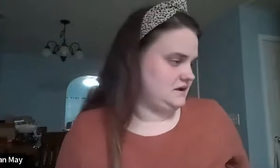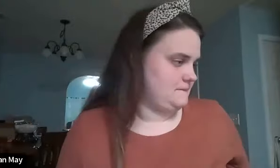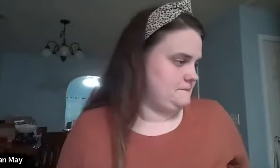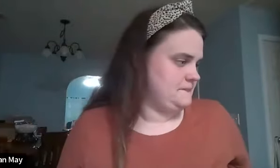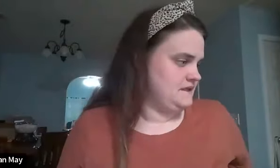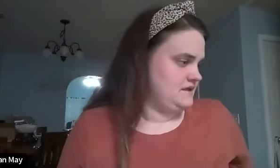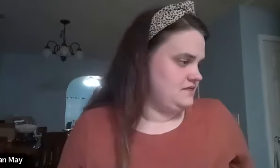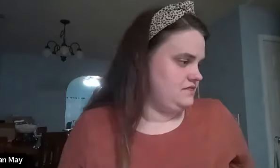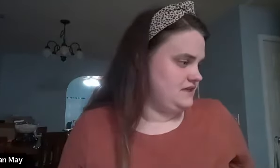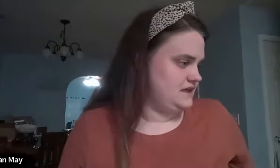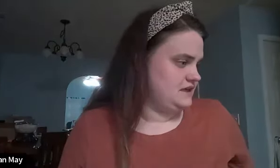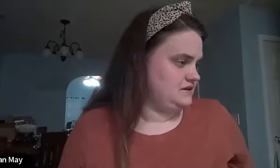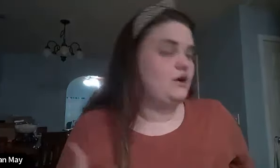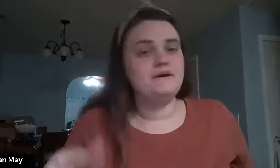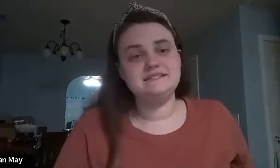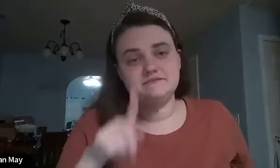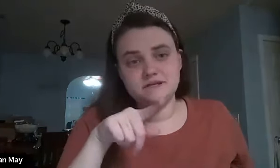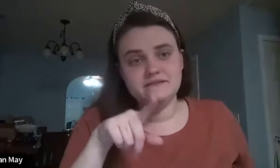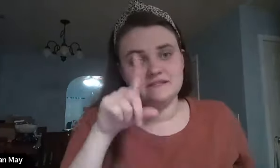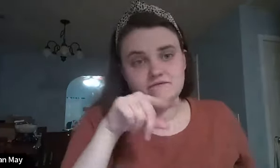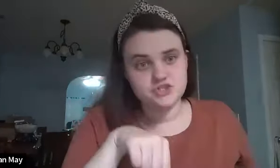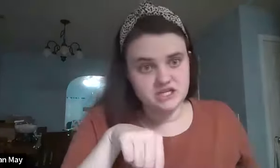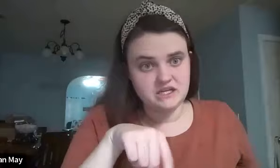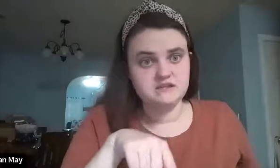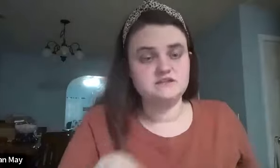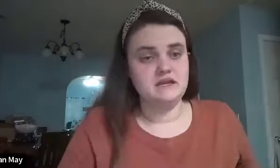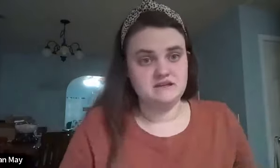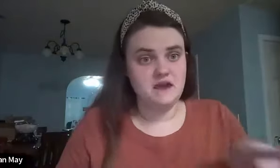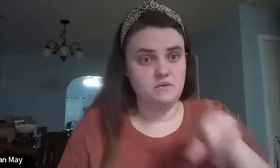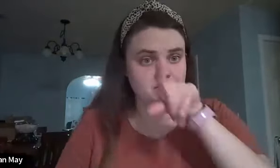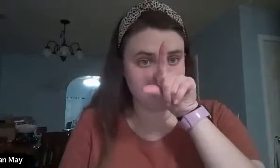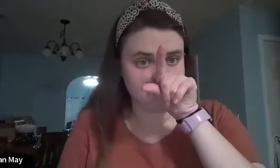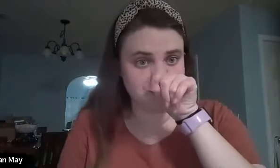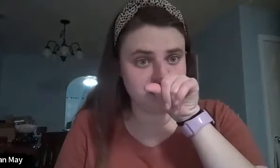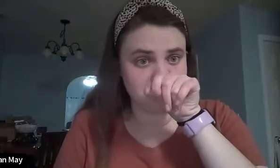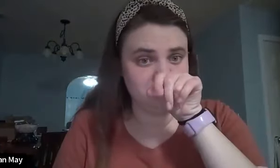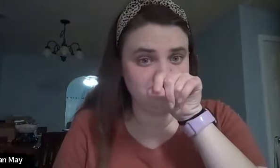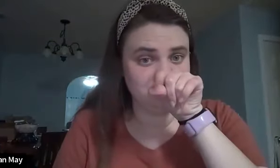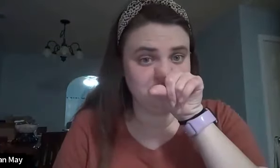Okay. Then, I did forget the sign for chicken. So we had done that one. Chicken.